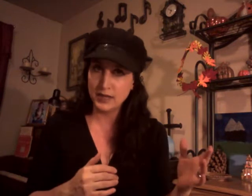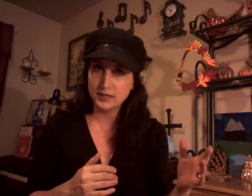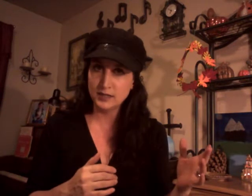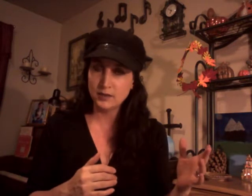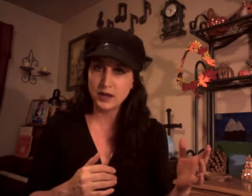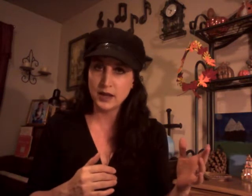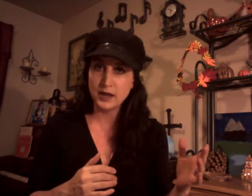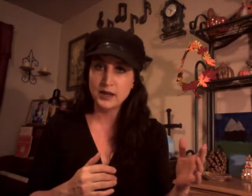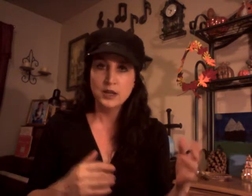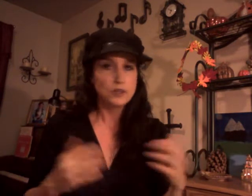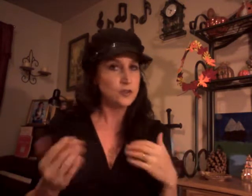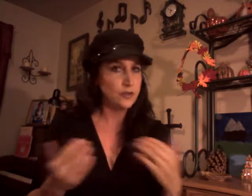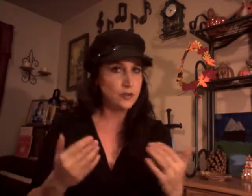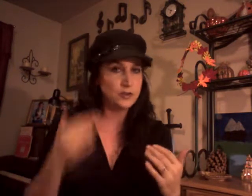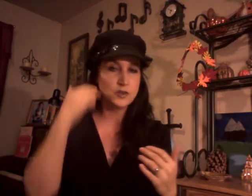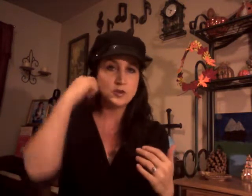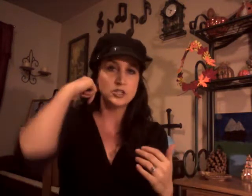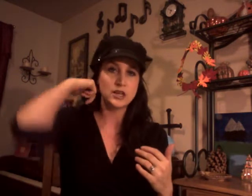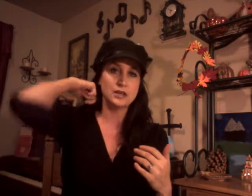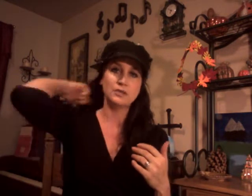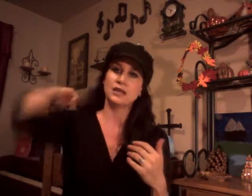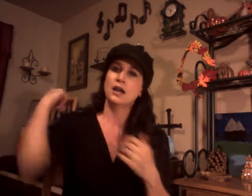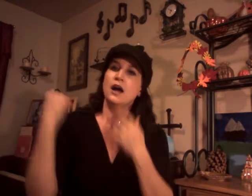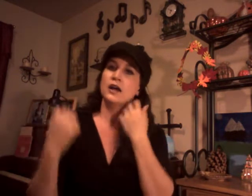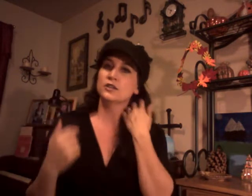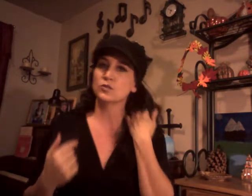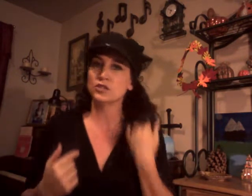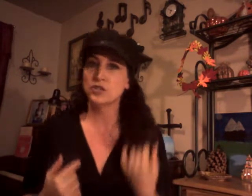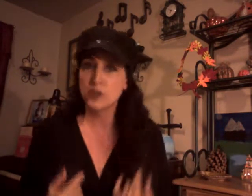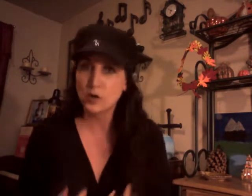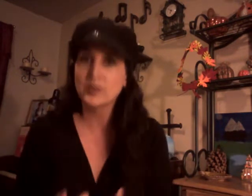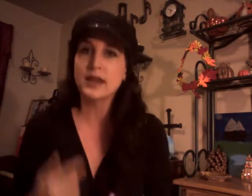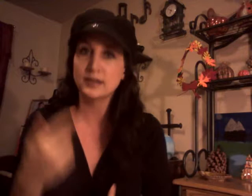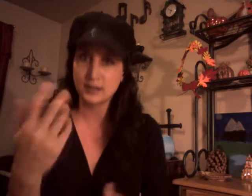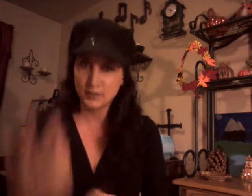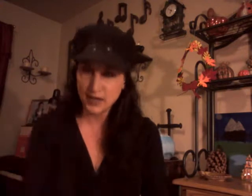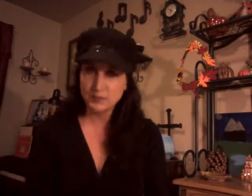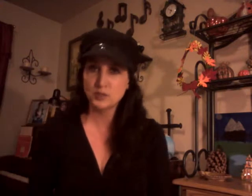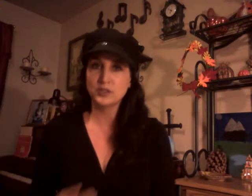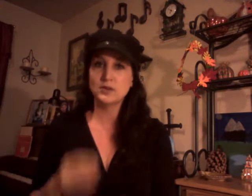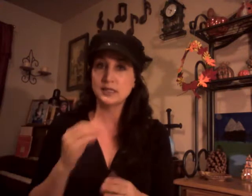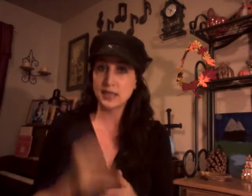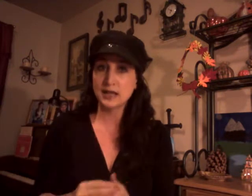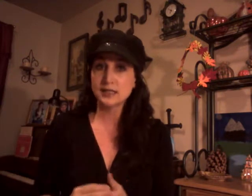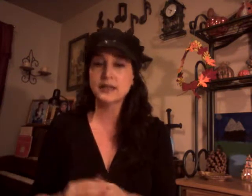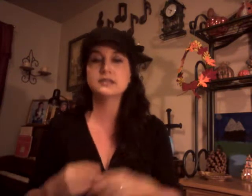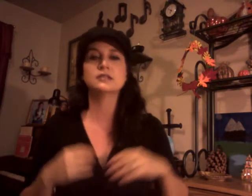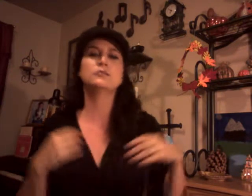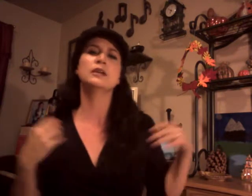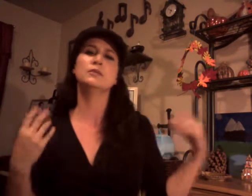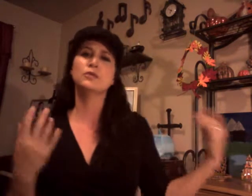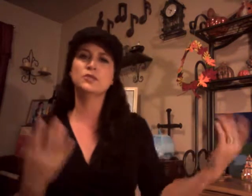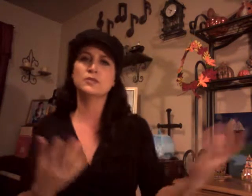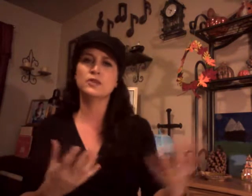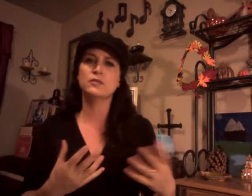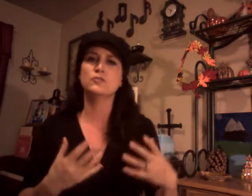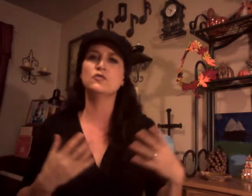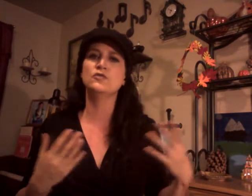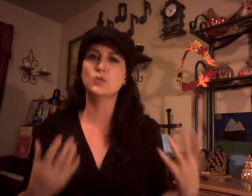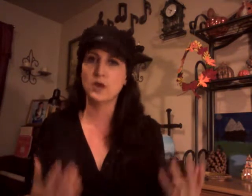movement, okay? So for those of you who are checking me, I just want you to know that sometimes we do exact signs, and sometimes we do something that moves well with